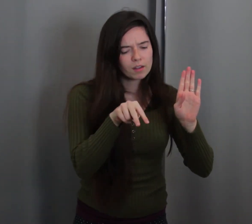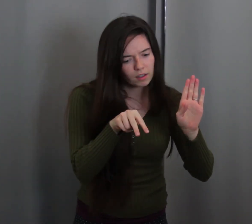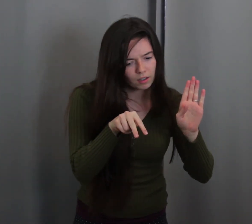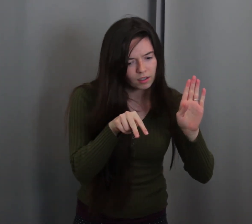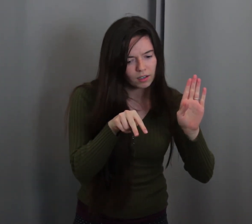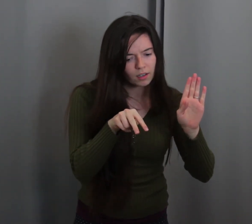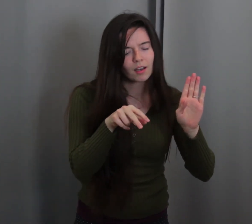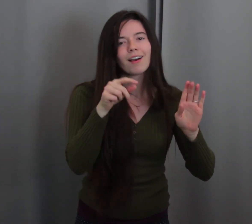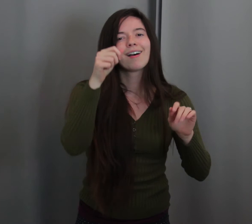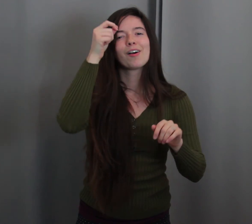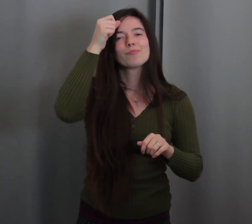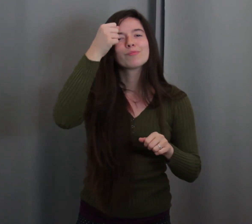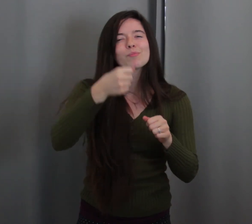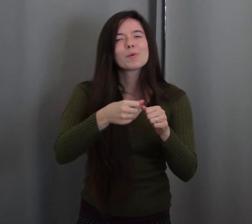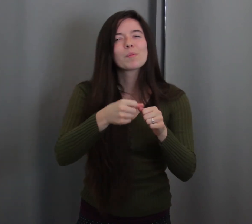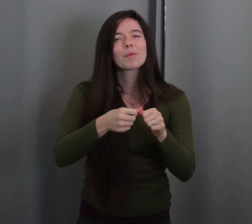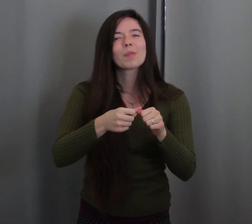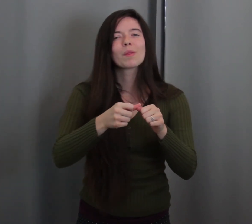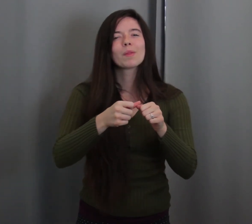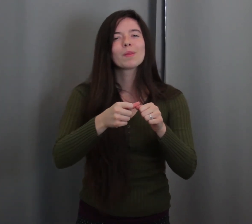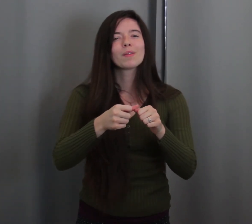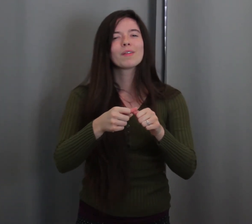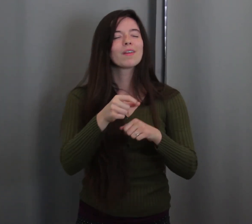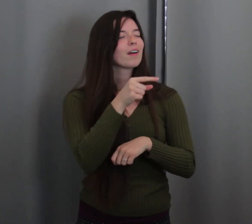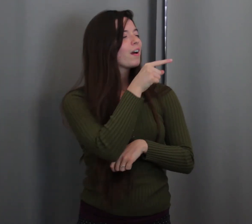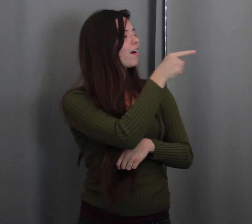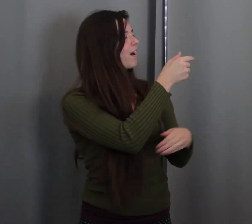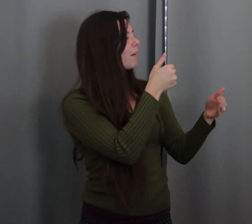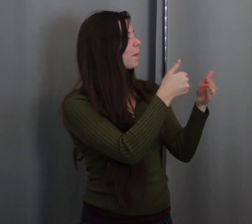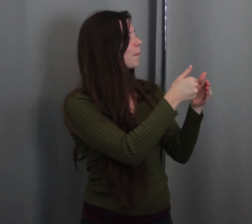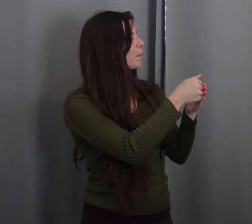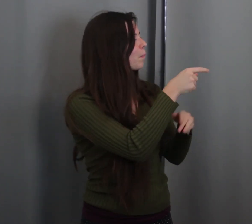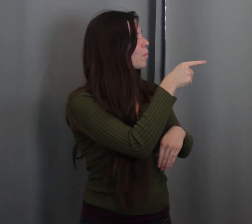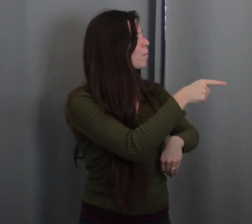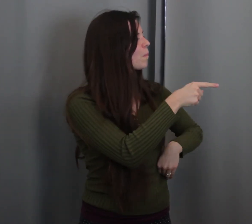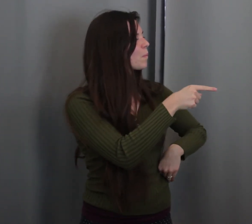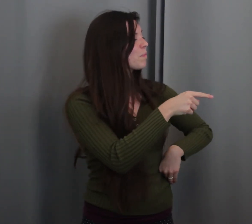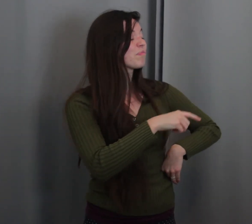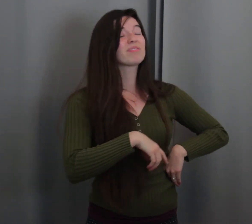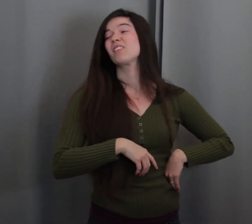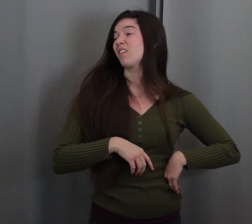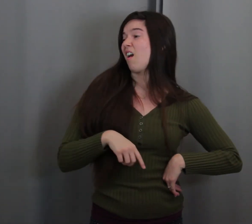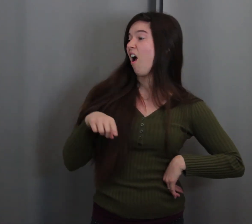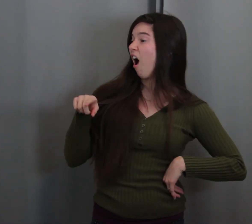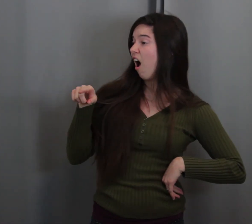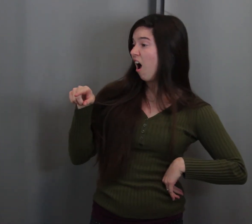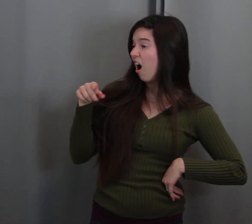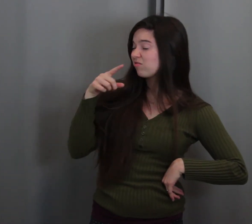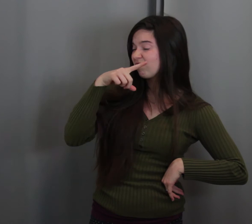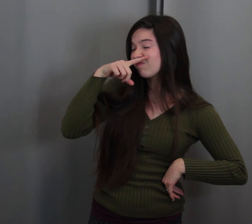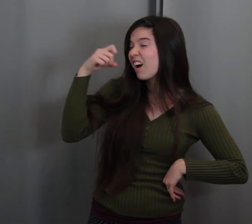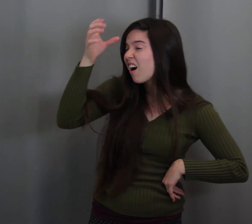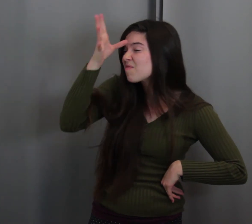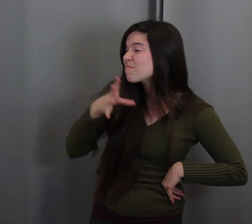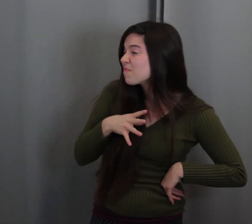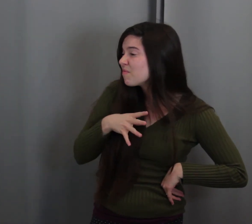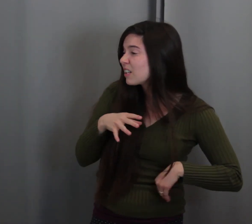"Did you keep that awful looking man last night?" I turned him away.